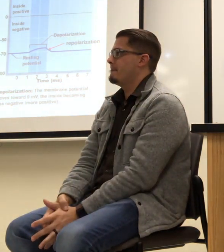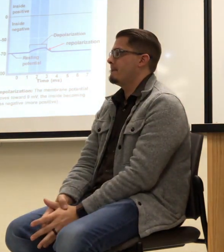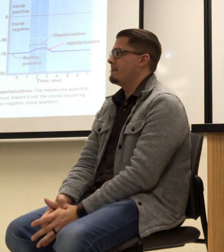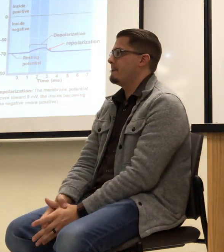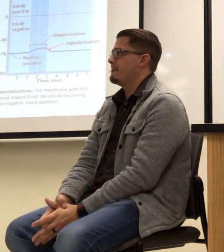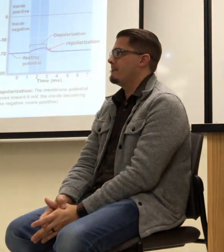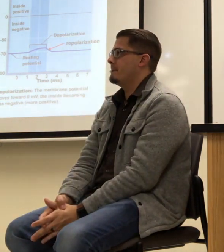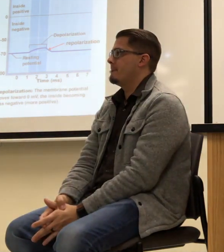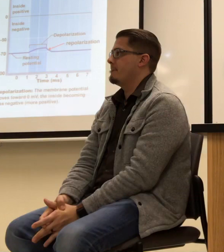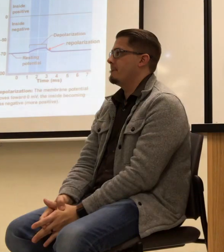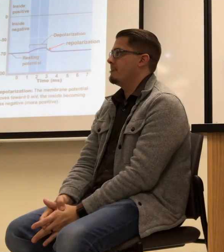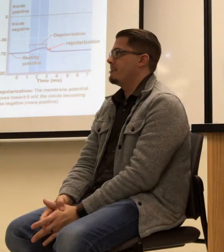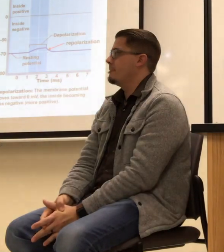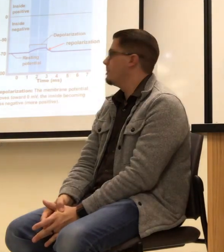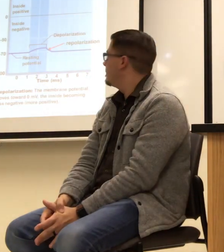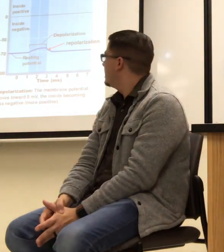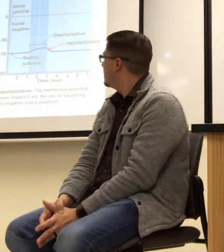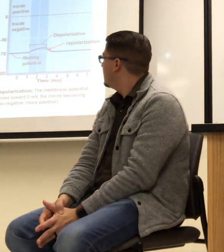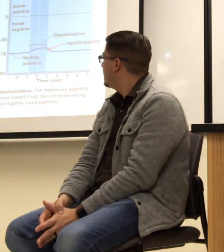teeny weeny